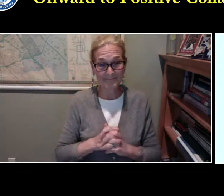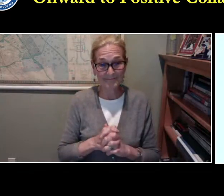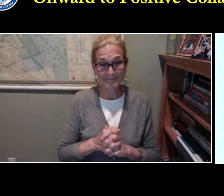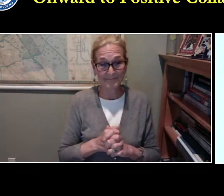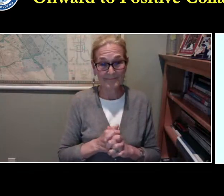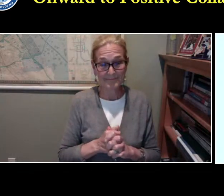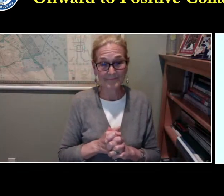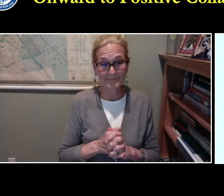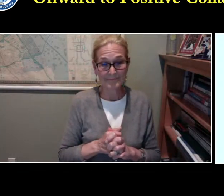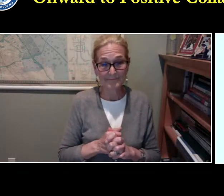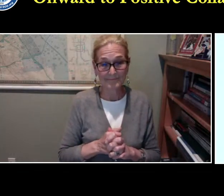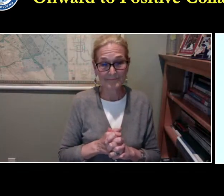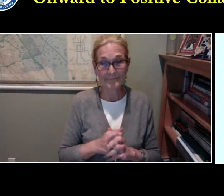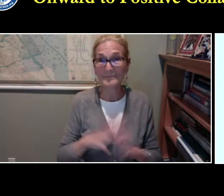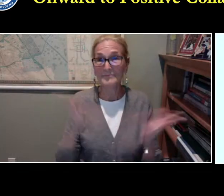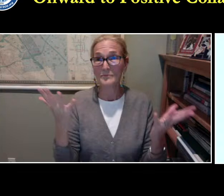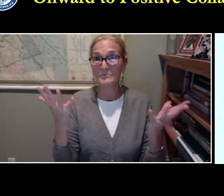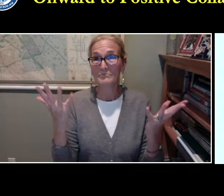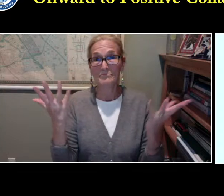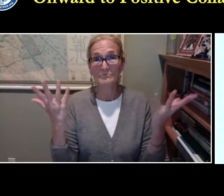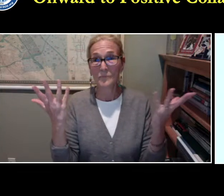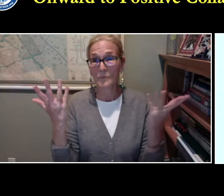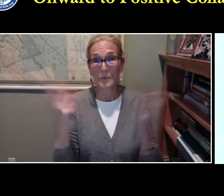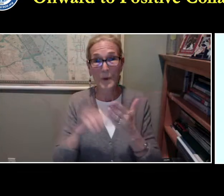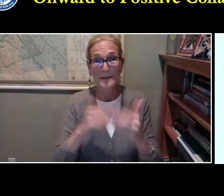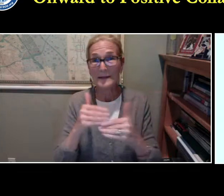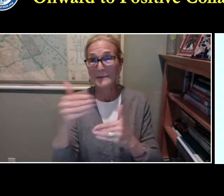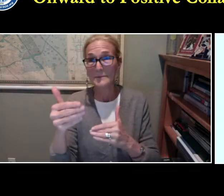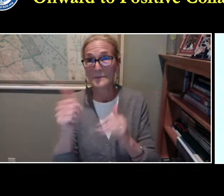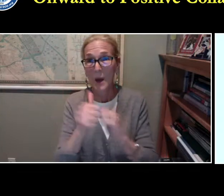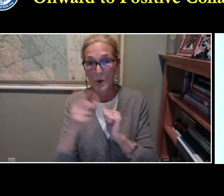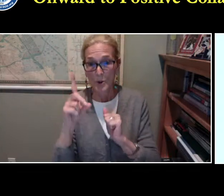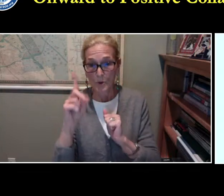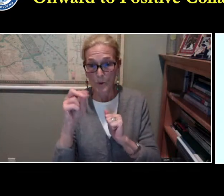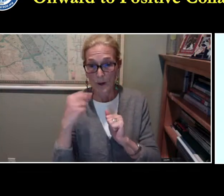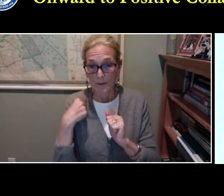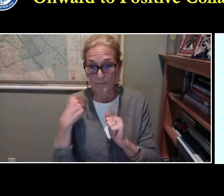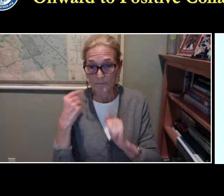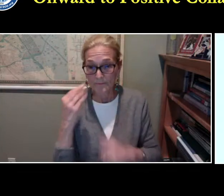langpolicy@cad1906.org. Okay, I think we're ready for questions if there are any.